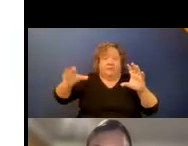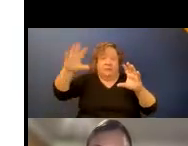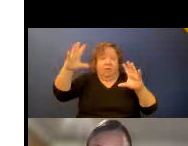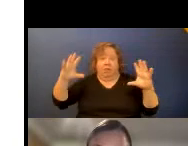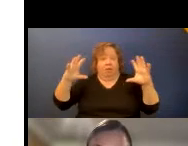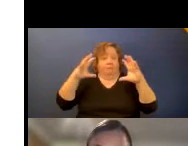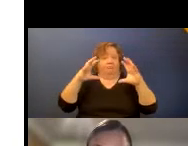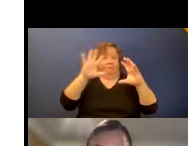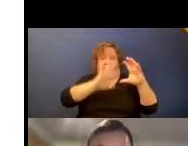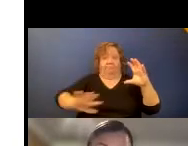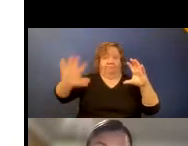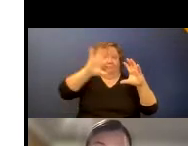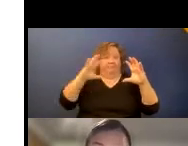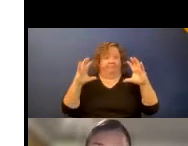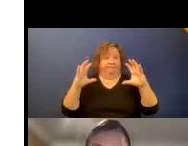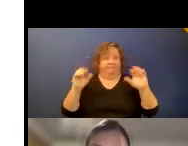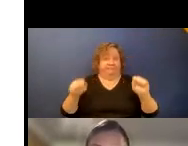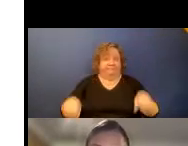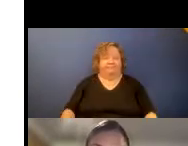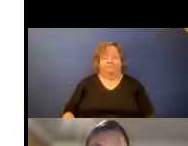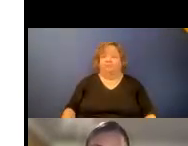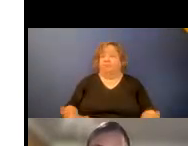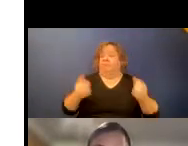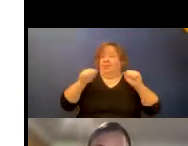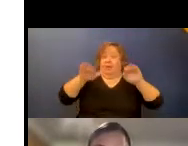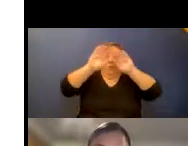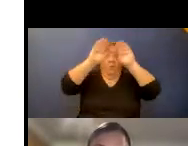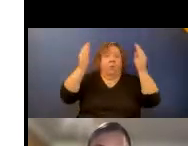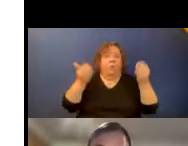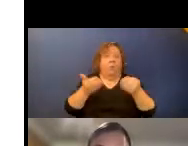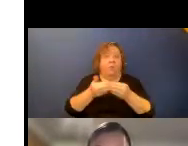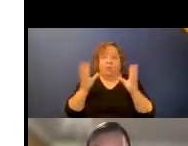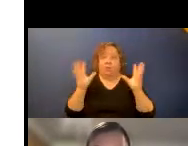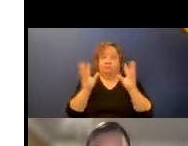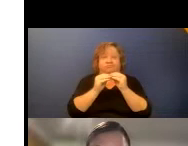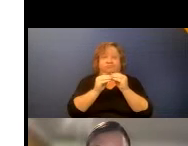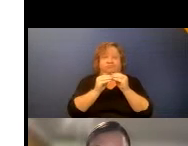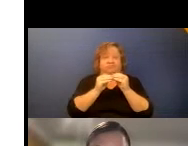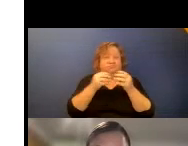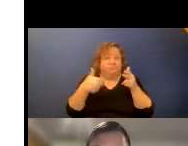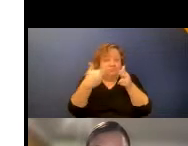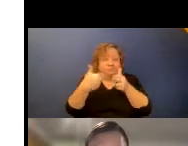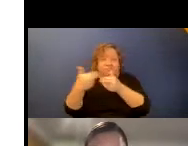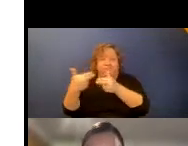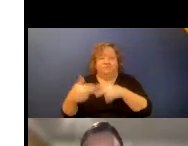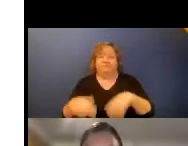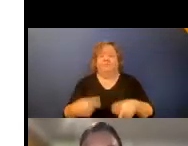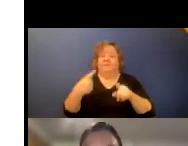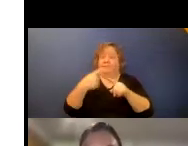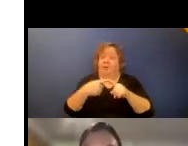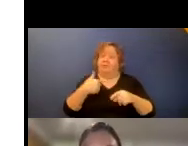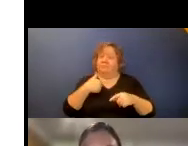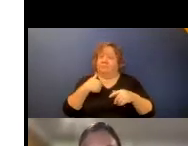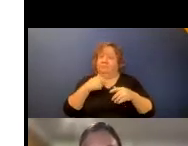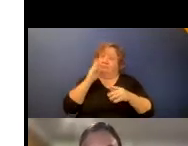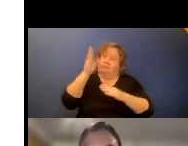few key stakeholders, key informants. And again, we're supplementing it with that Google form link that we